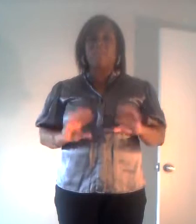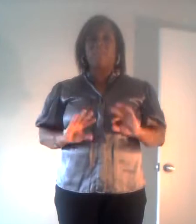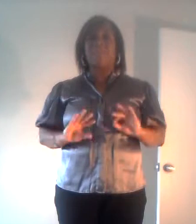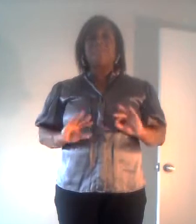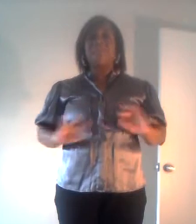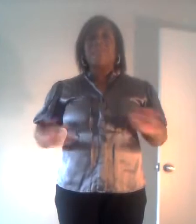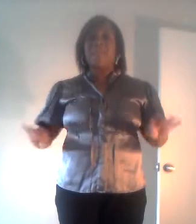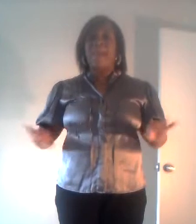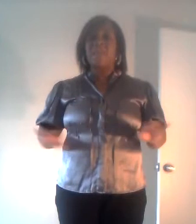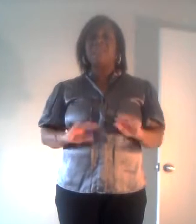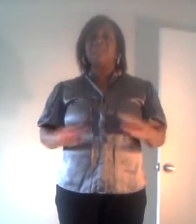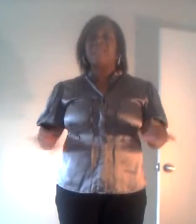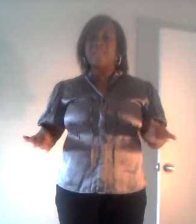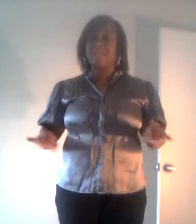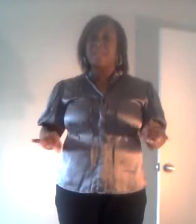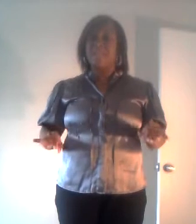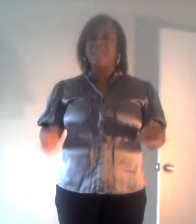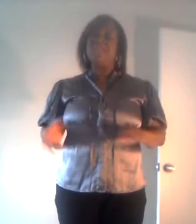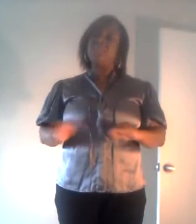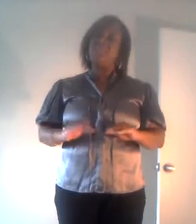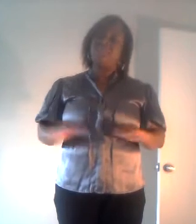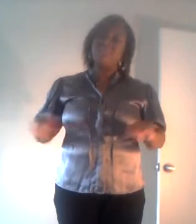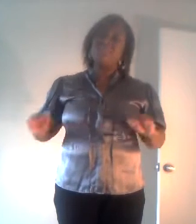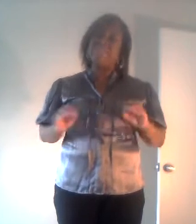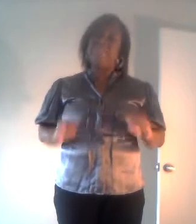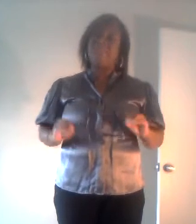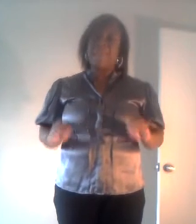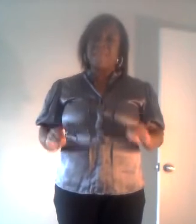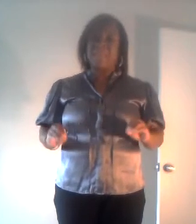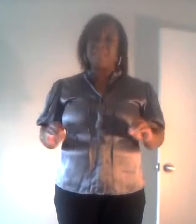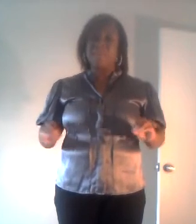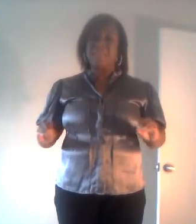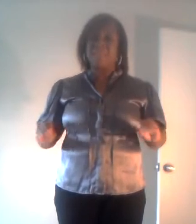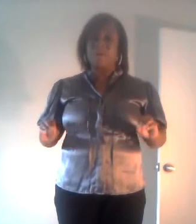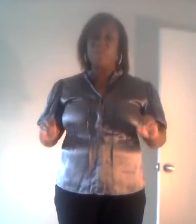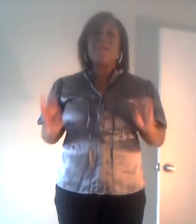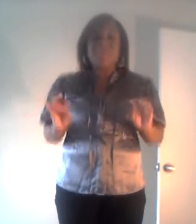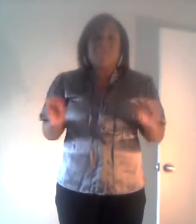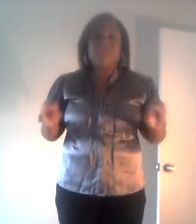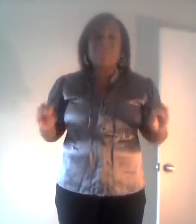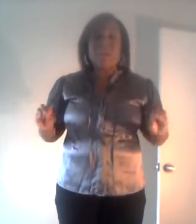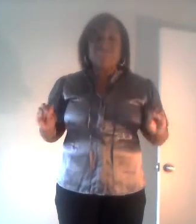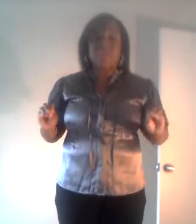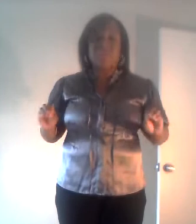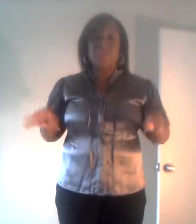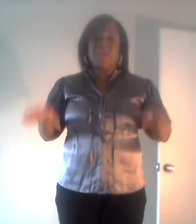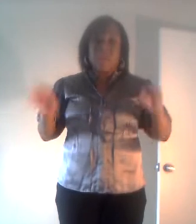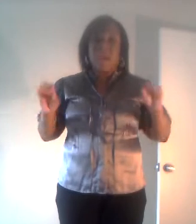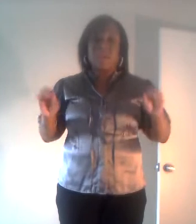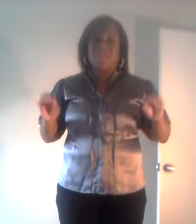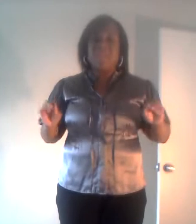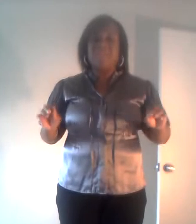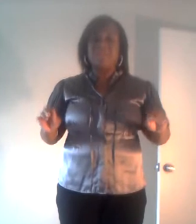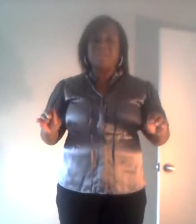with my calories and things like that, so that if I hit a plateau, then no fried chicken. I will make sure that